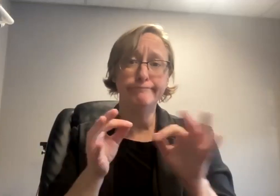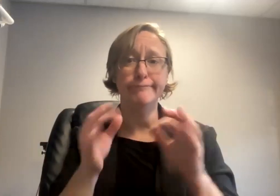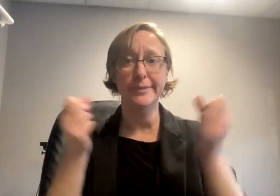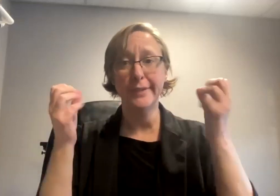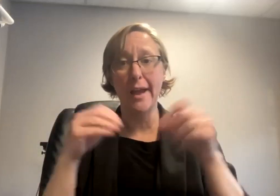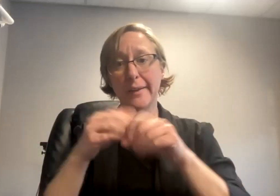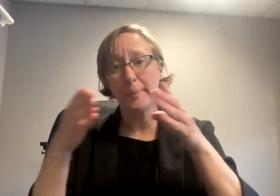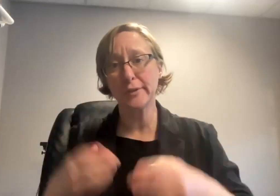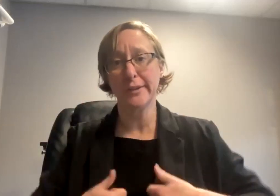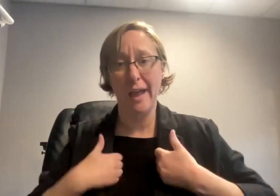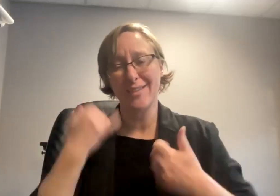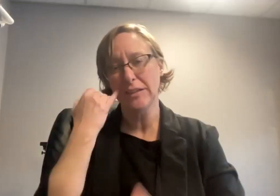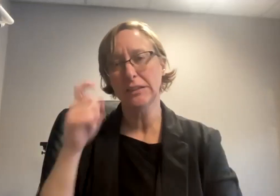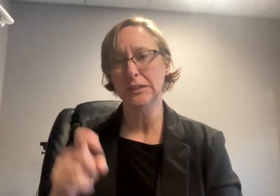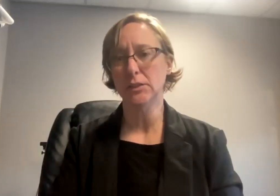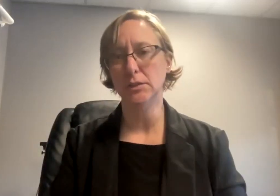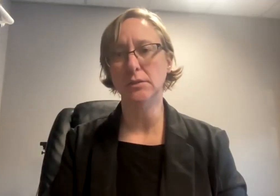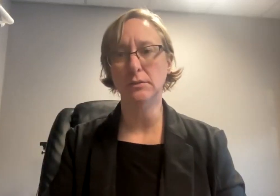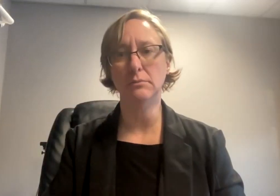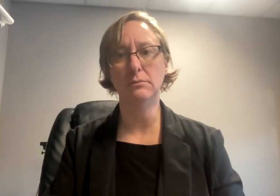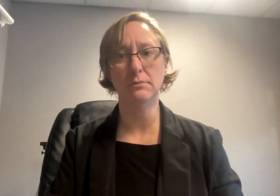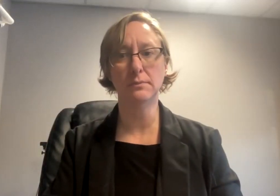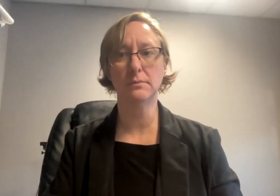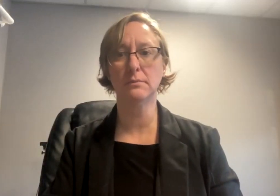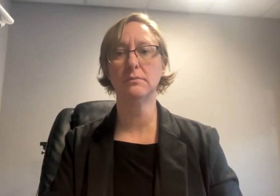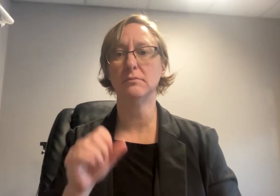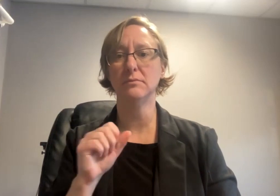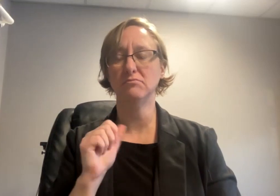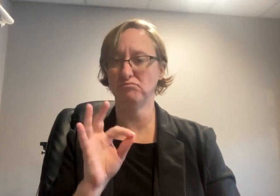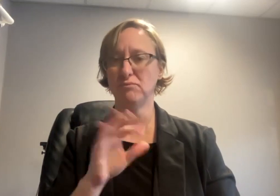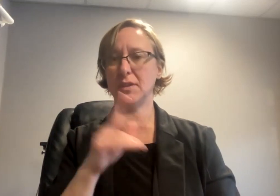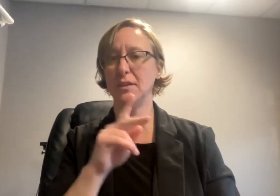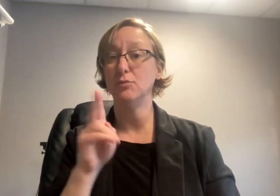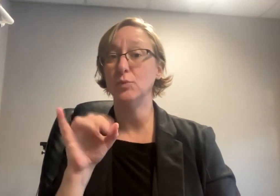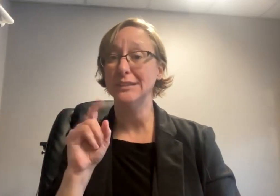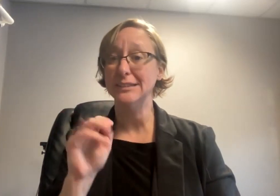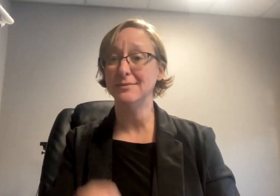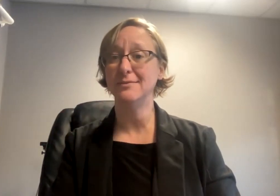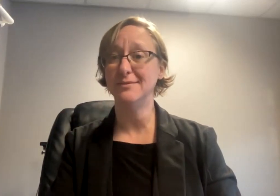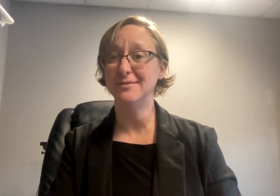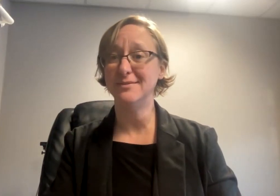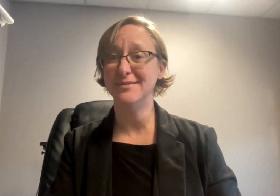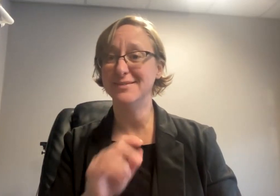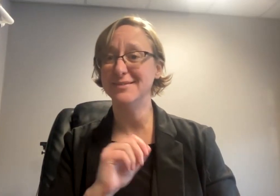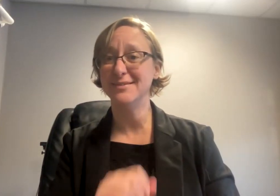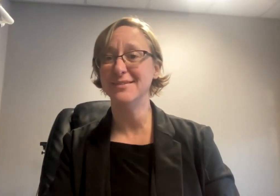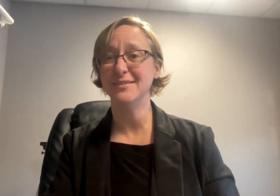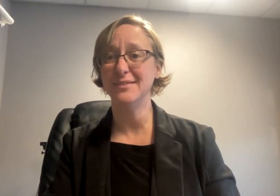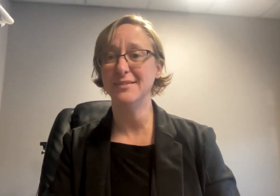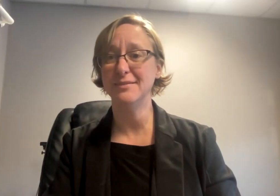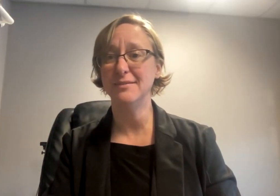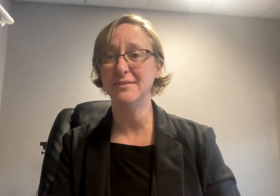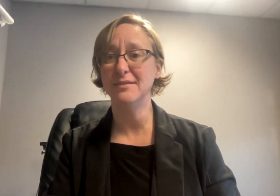and is having issues with accessibility or filling out the form, yeah, I think that's an important part of it too. Yeah, Kristen?